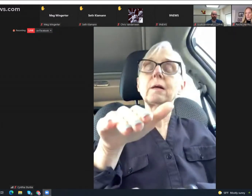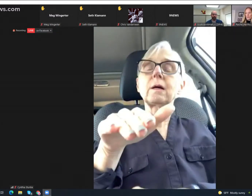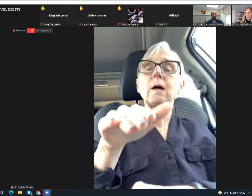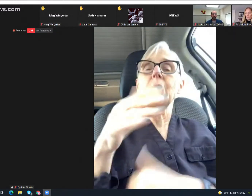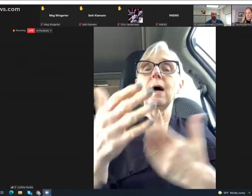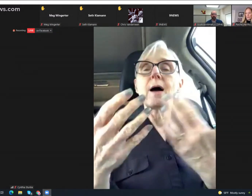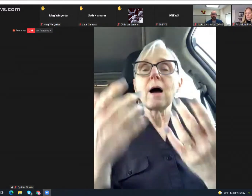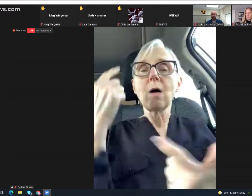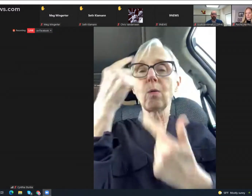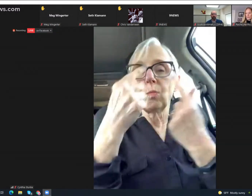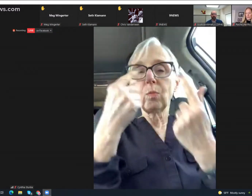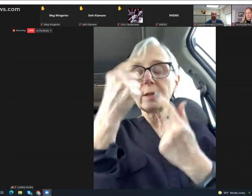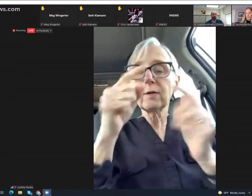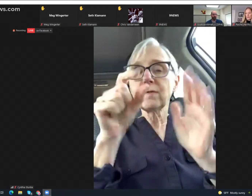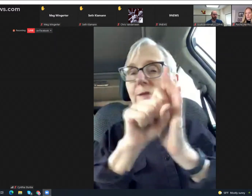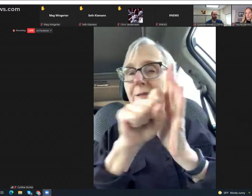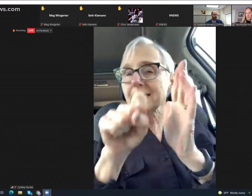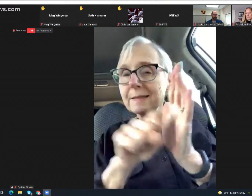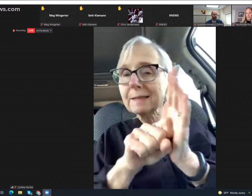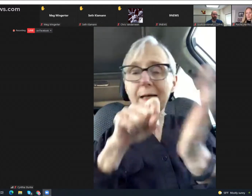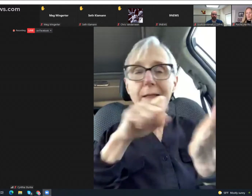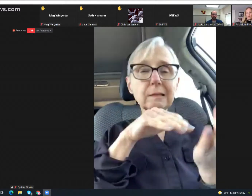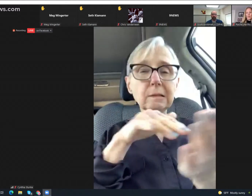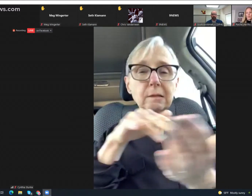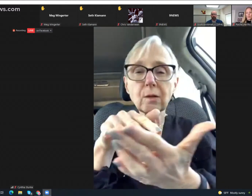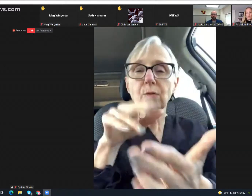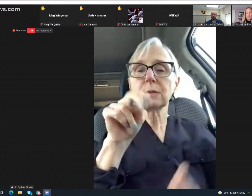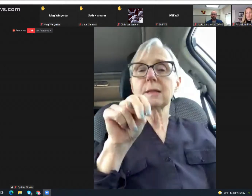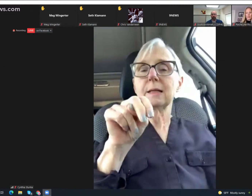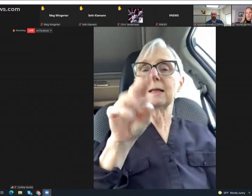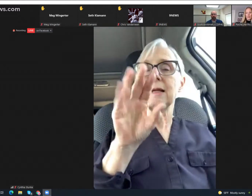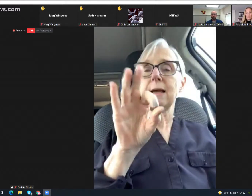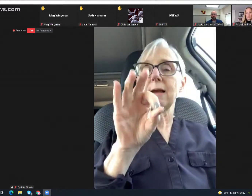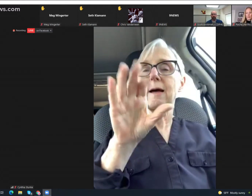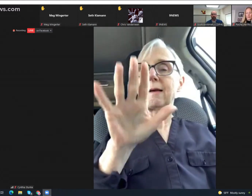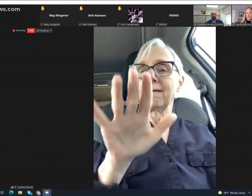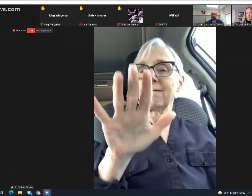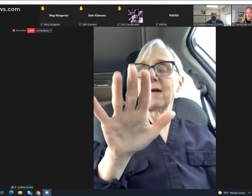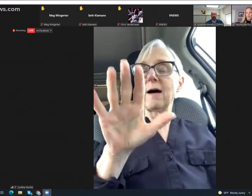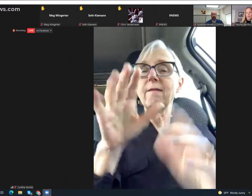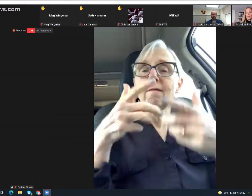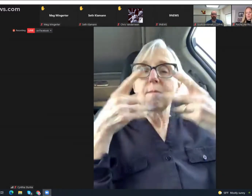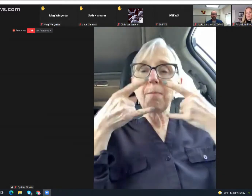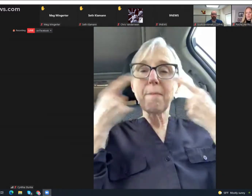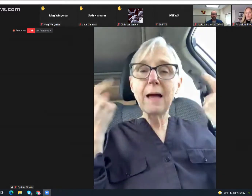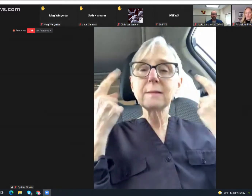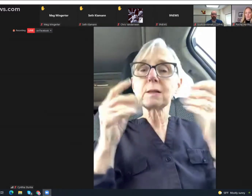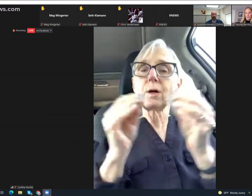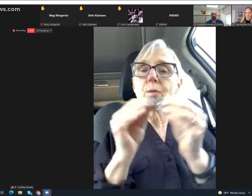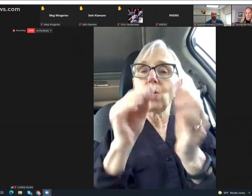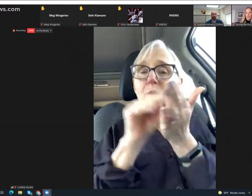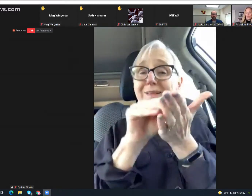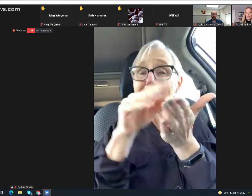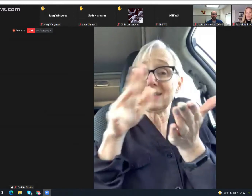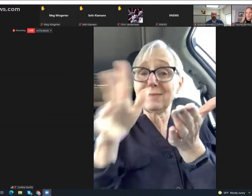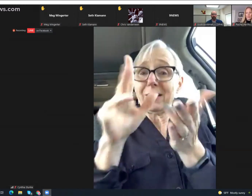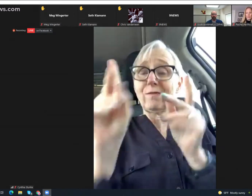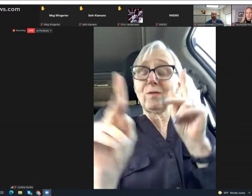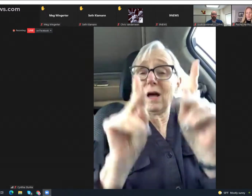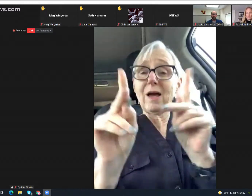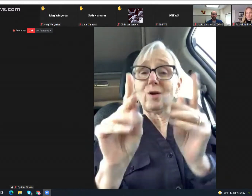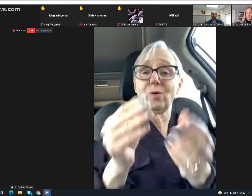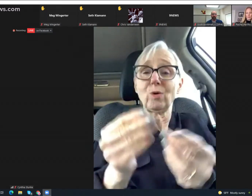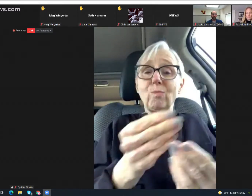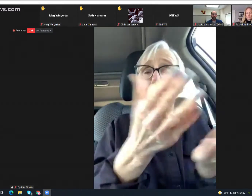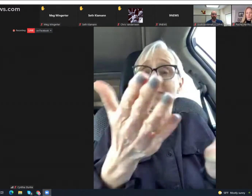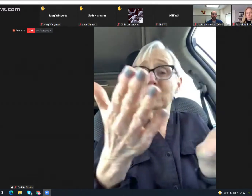the state is looking into. Those N95 masks obviously are a lot more expensive for folks. And I know you do supply them to places like schools